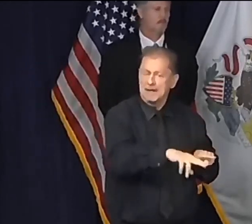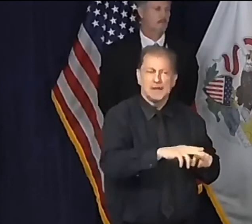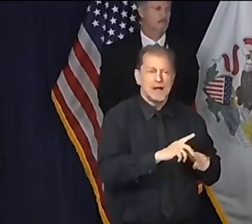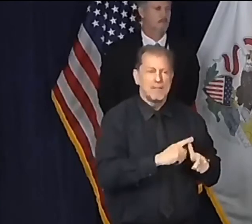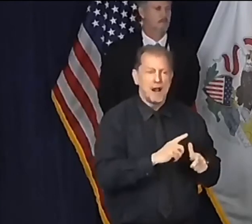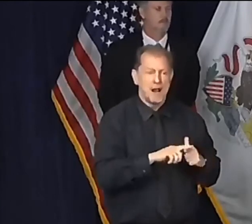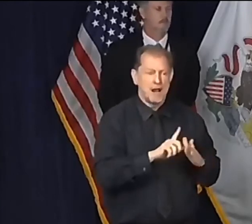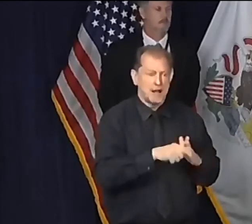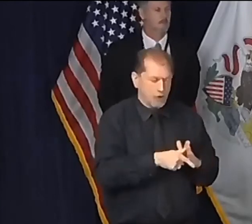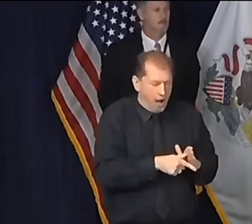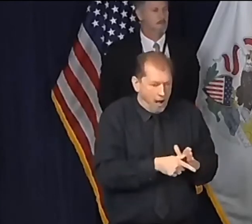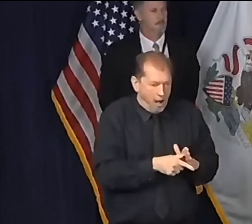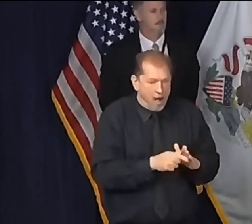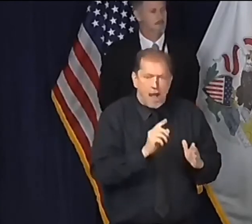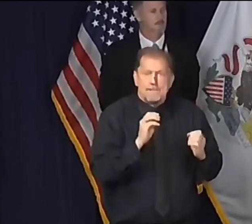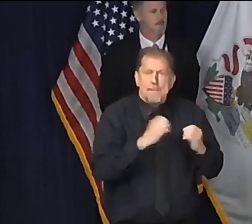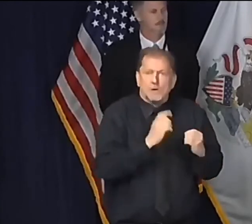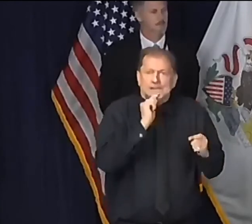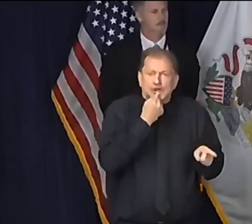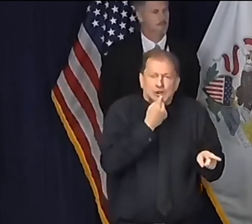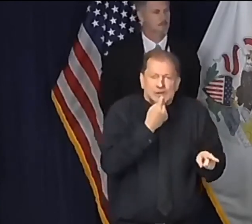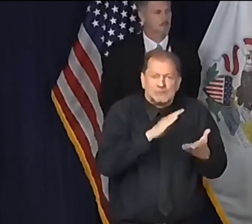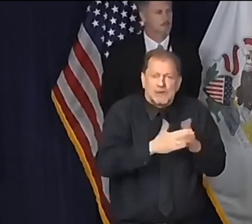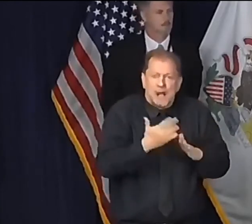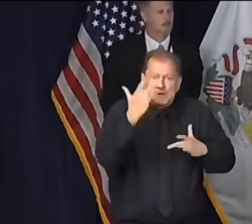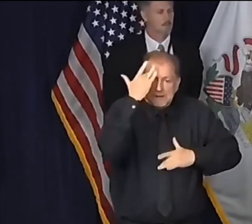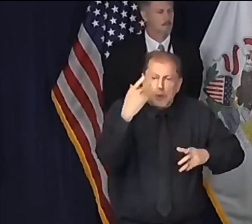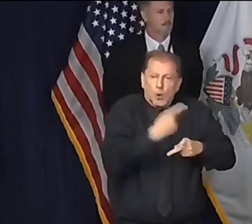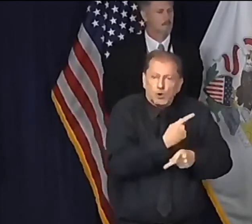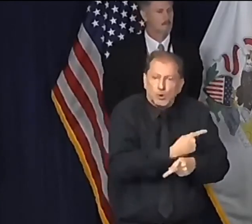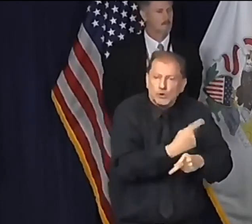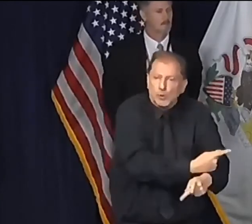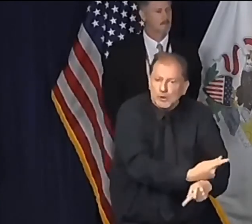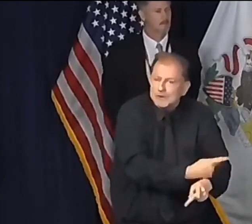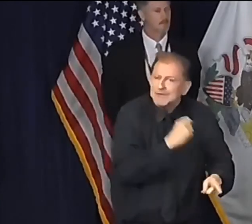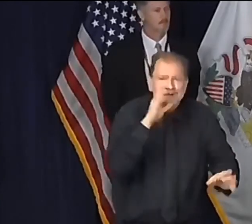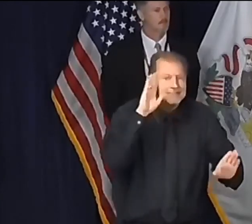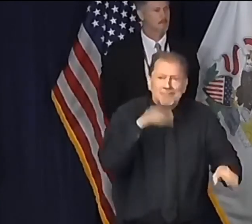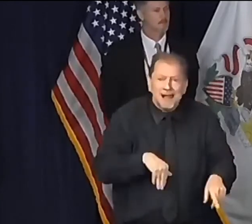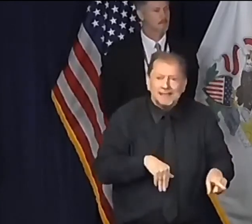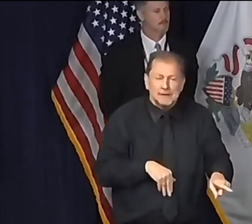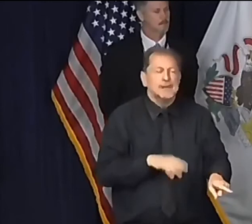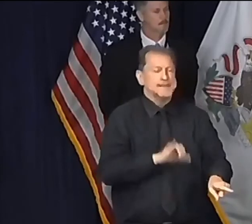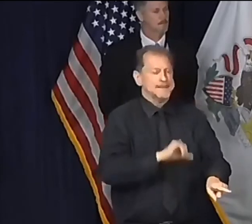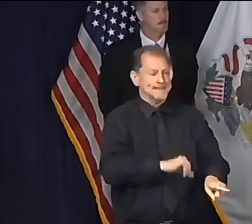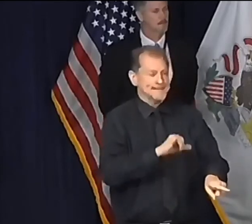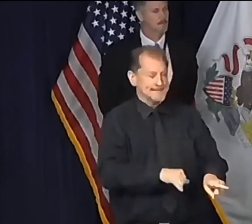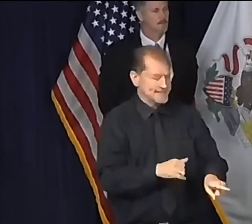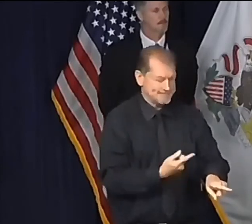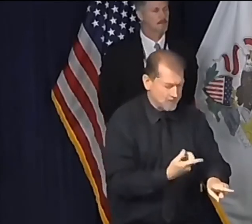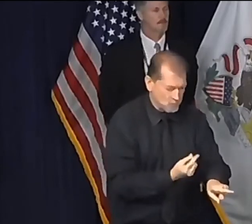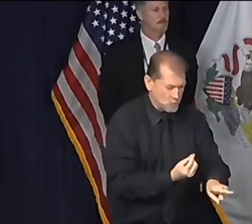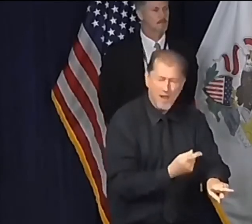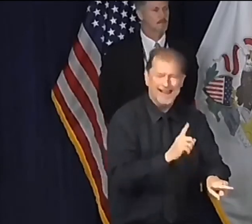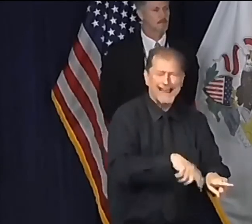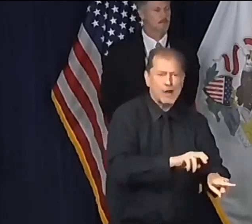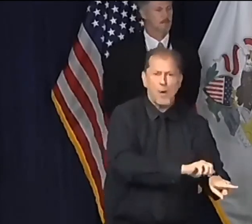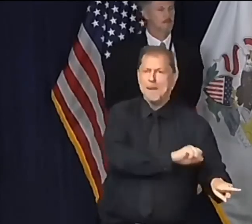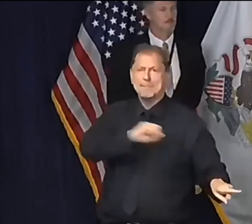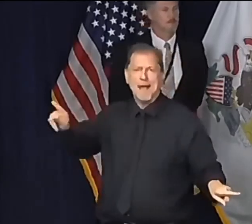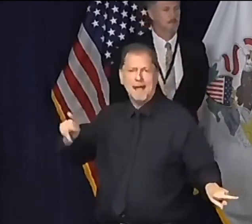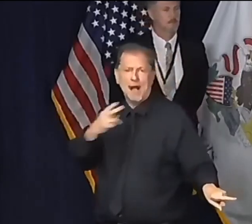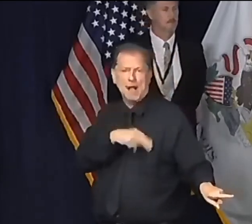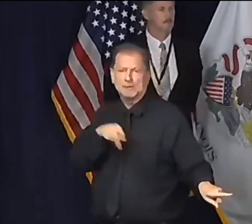the intensity, the seriousness of the effects of COVID-19, and to the extent that they get to a point where they really need